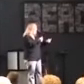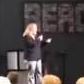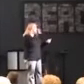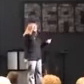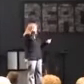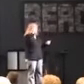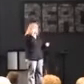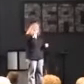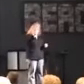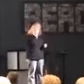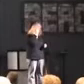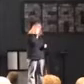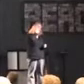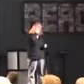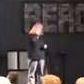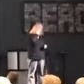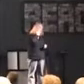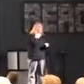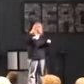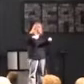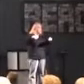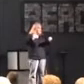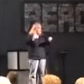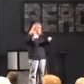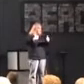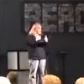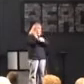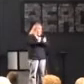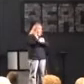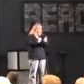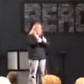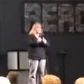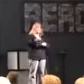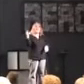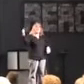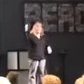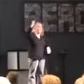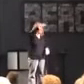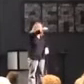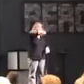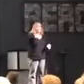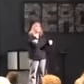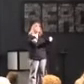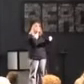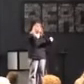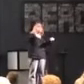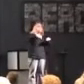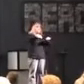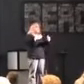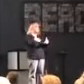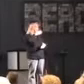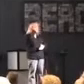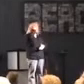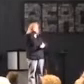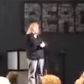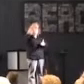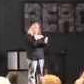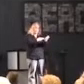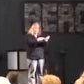really cool. He raced motorcycles, and he flew airplanes. My dad was